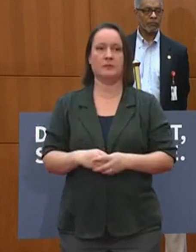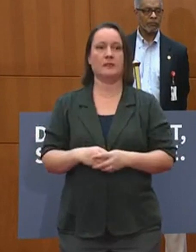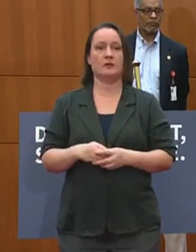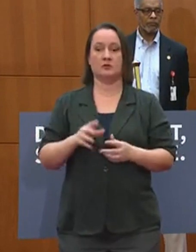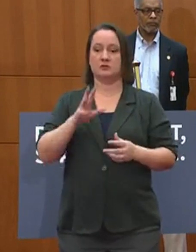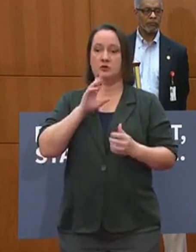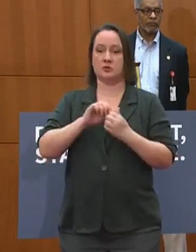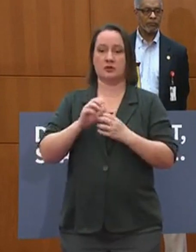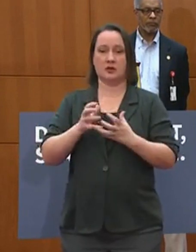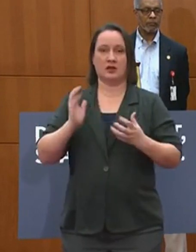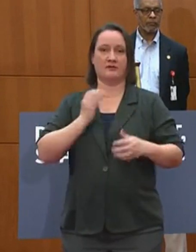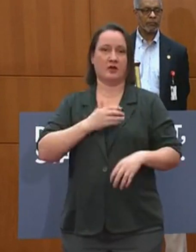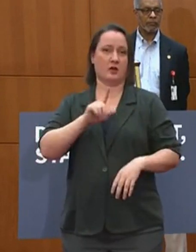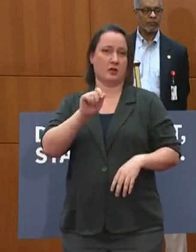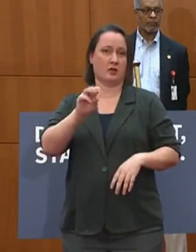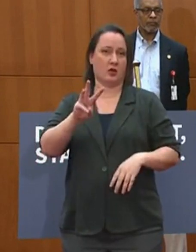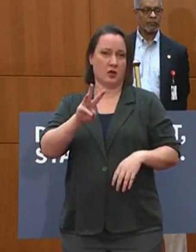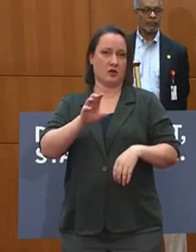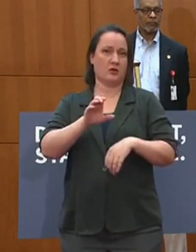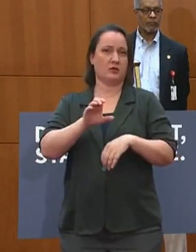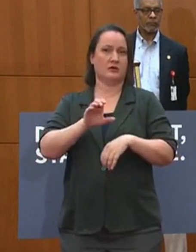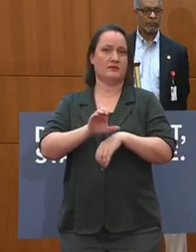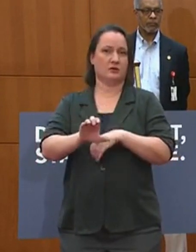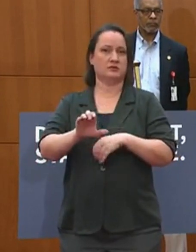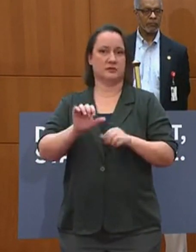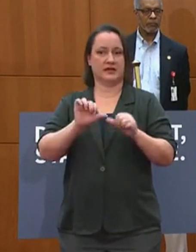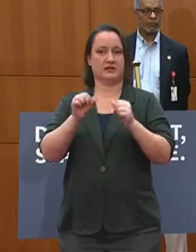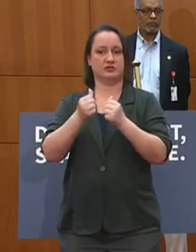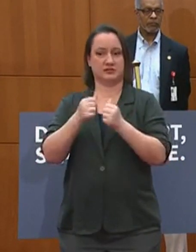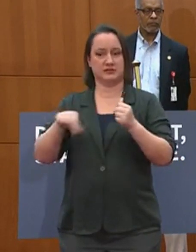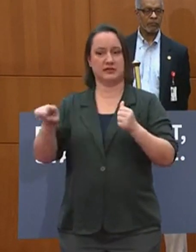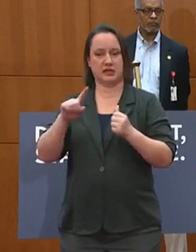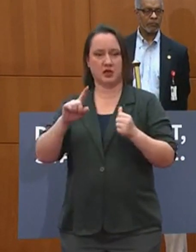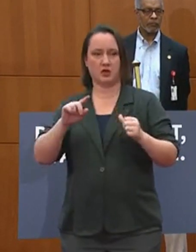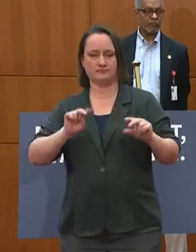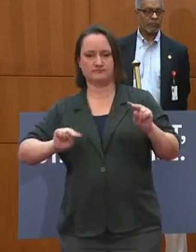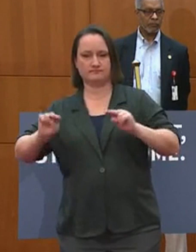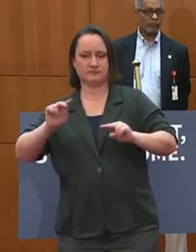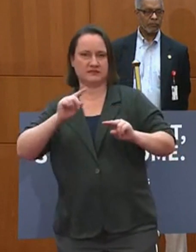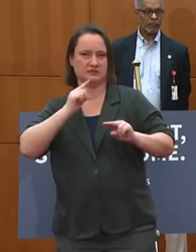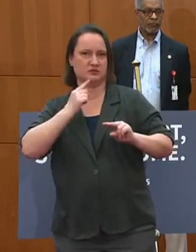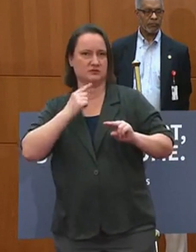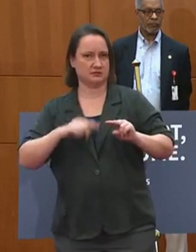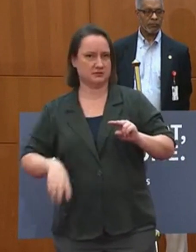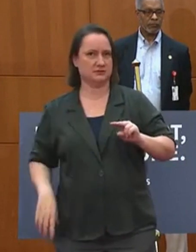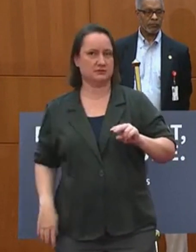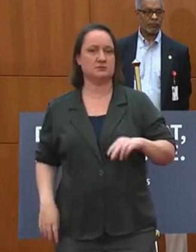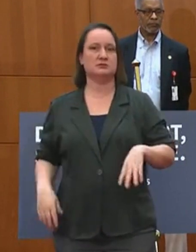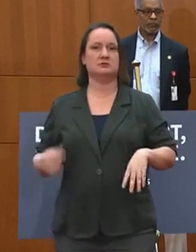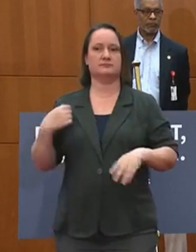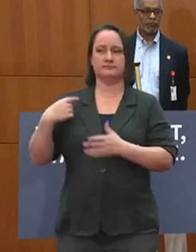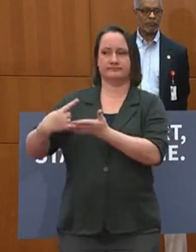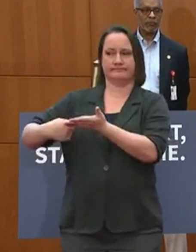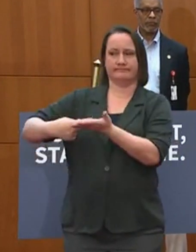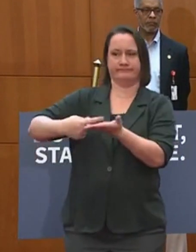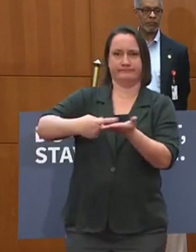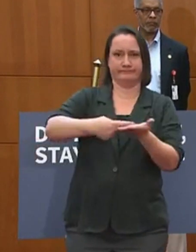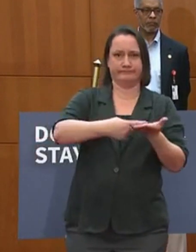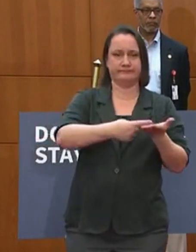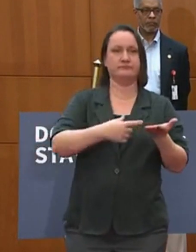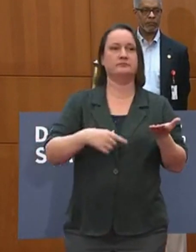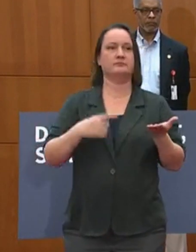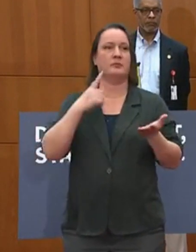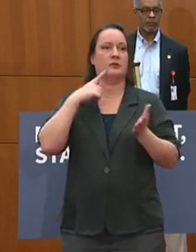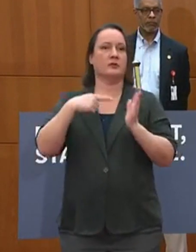enforcement agencies across Virginia, they are taking this very seriously. We have had discussions with them, for